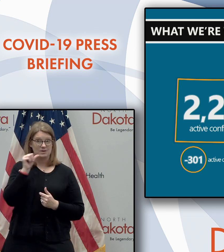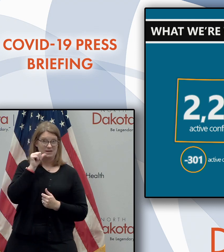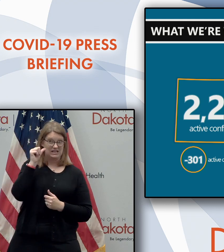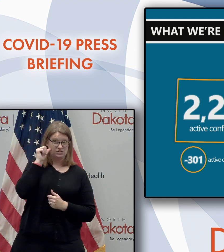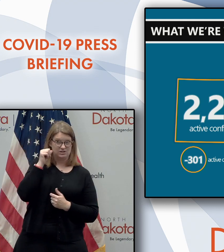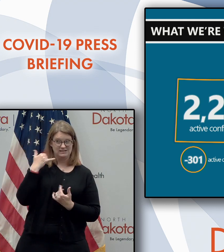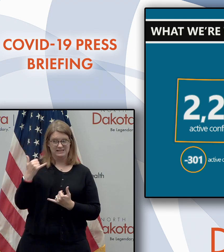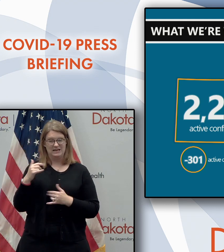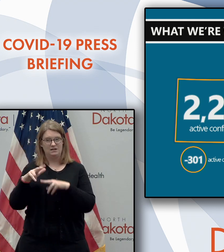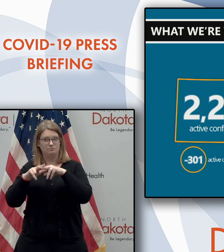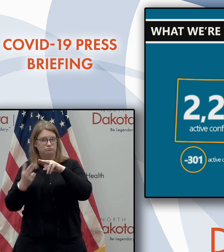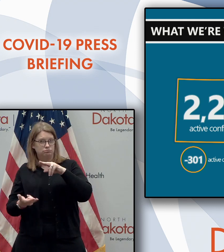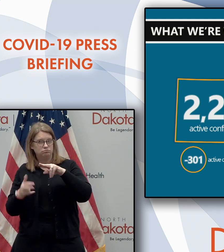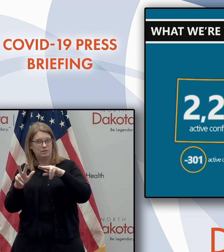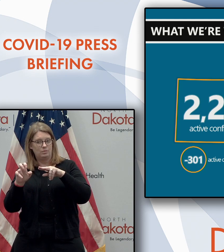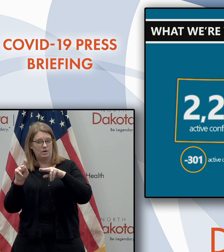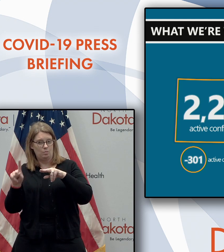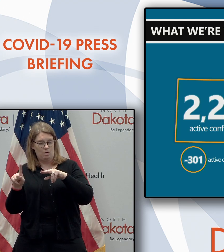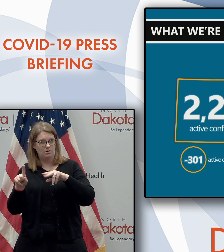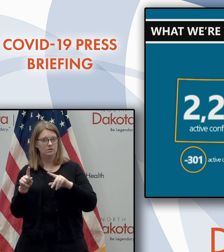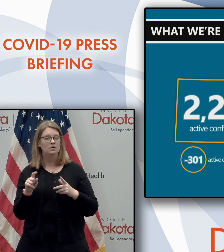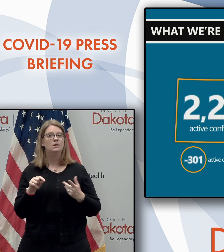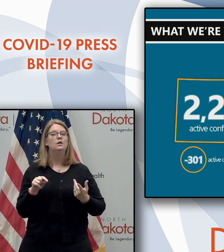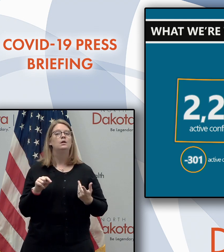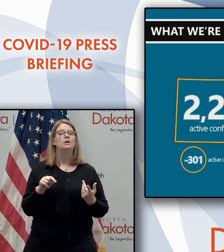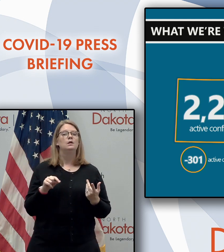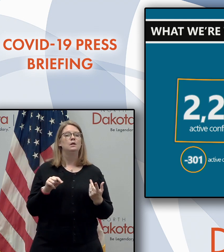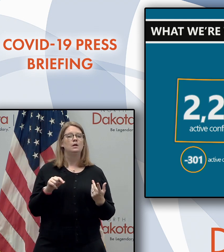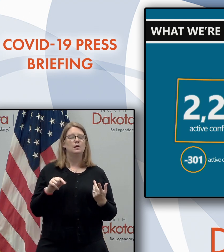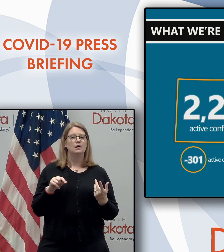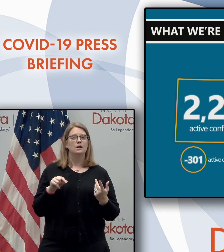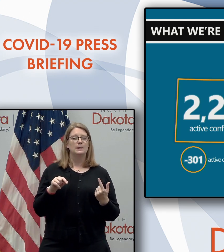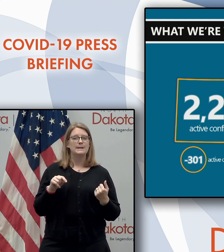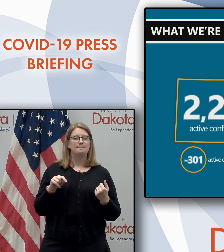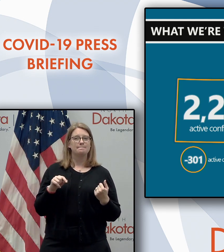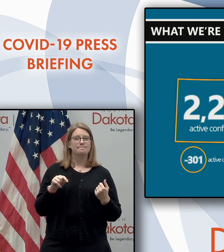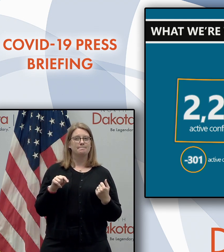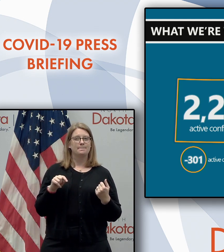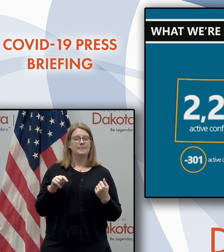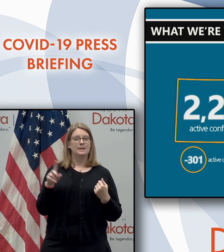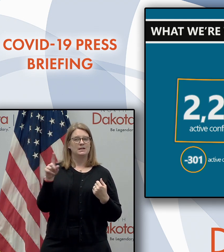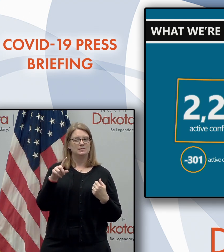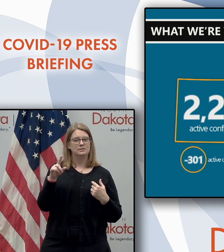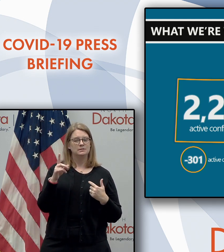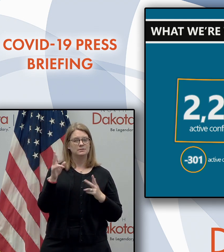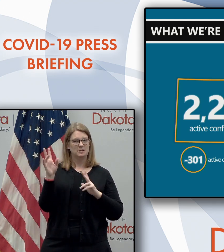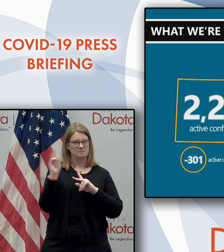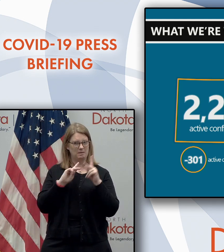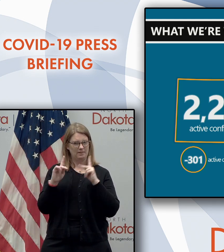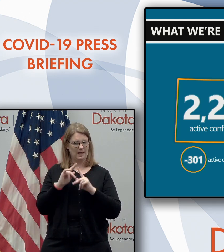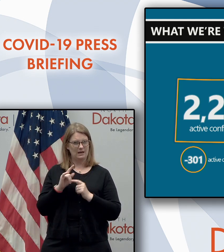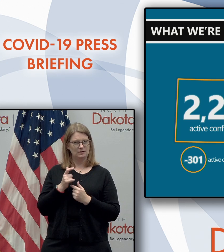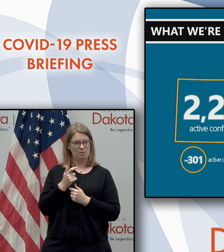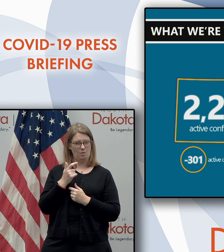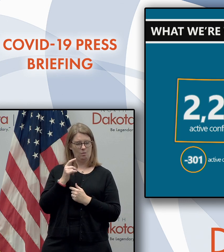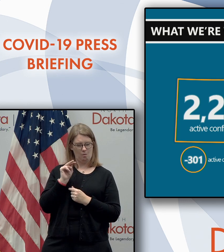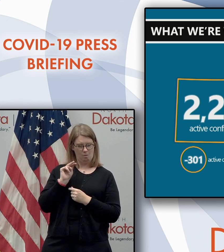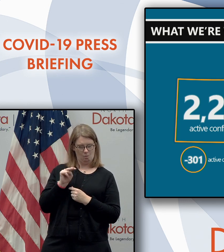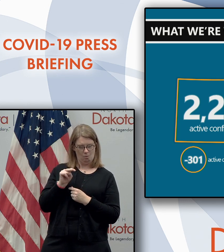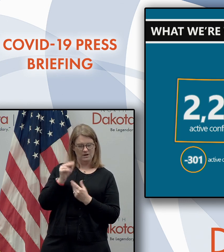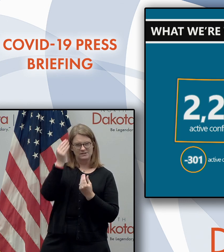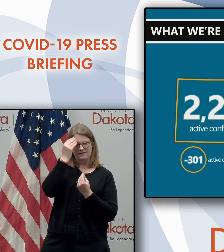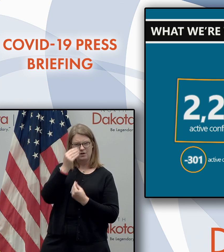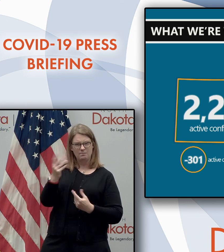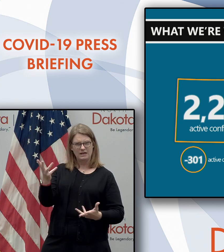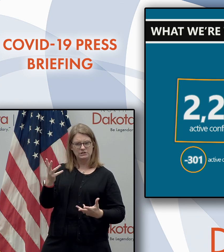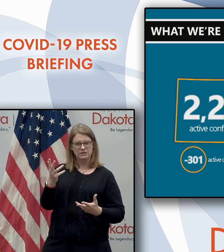yesterday. And of course, again, I think these, as we know, as all of you that are tracking these closely, people